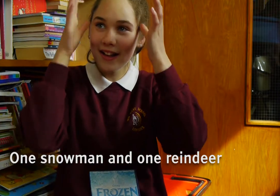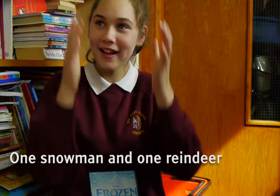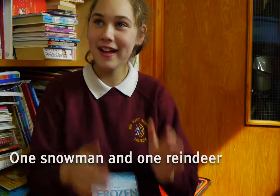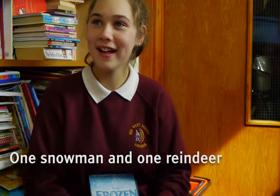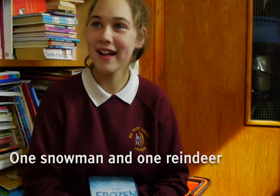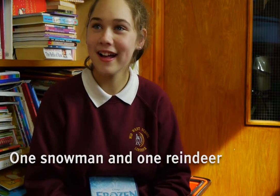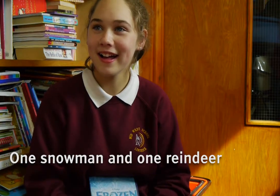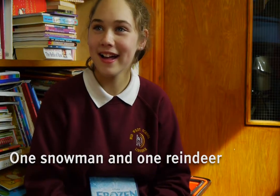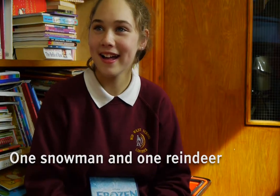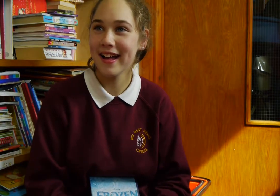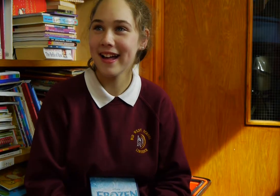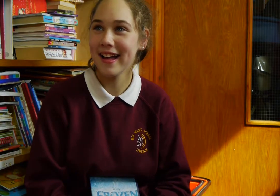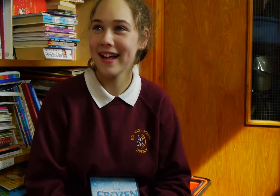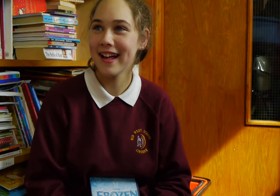and one reindeer.